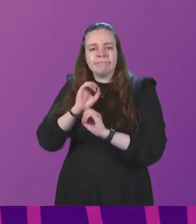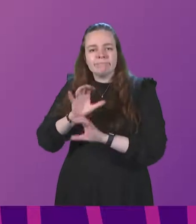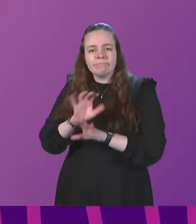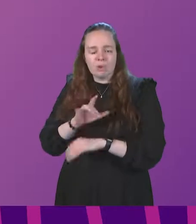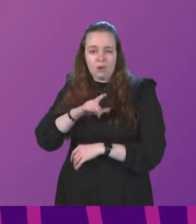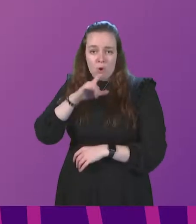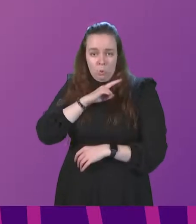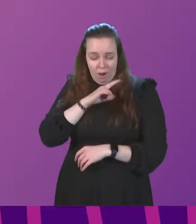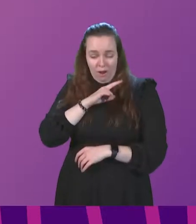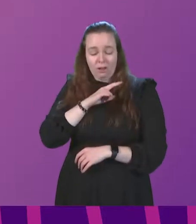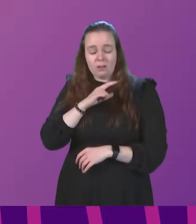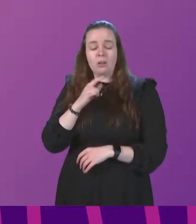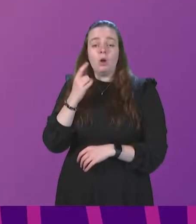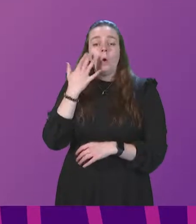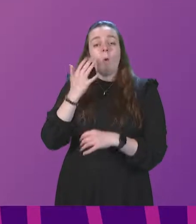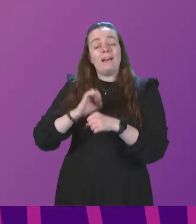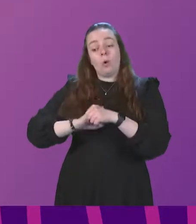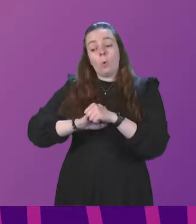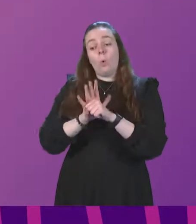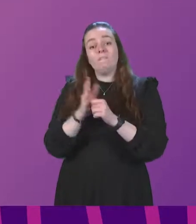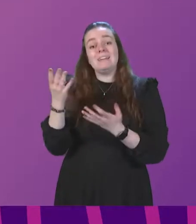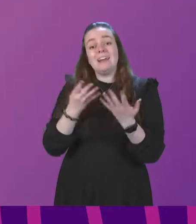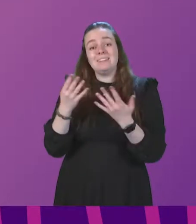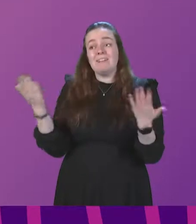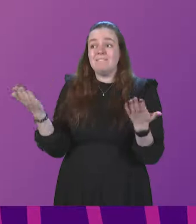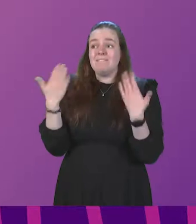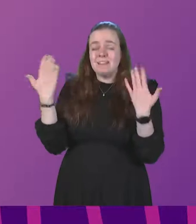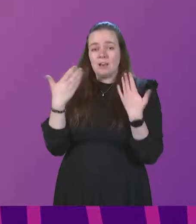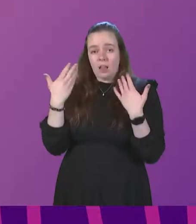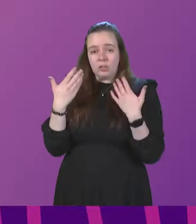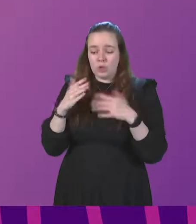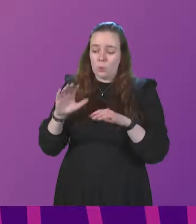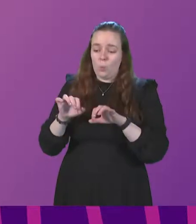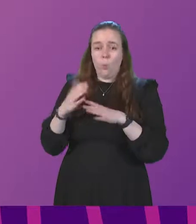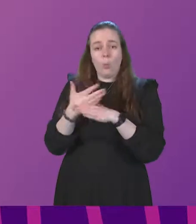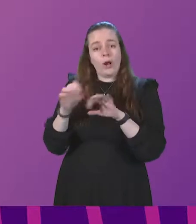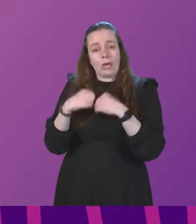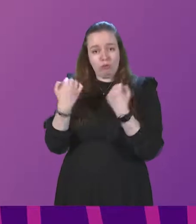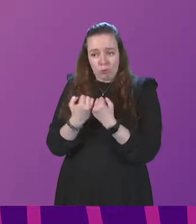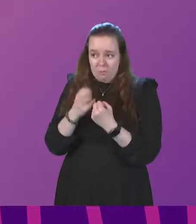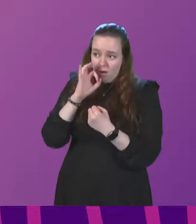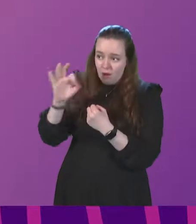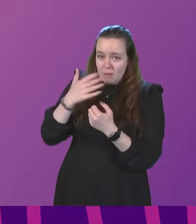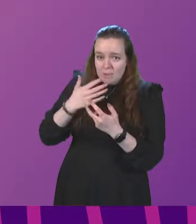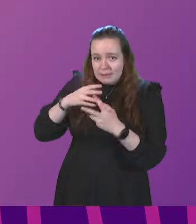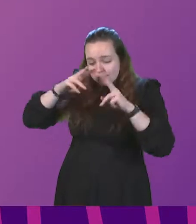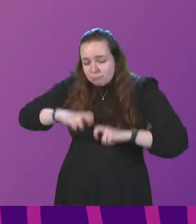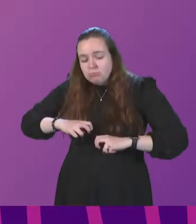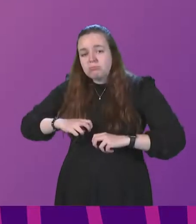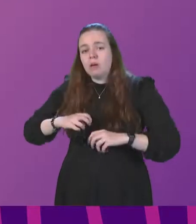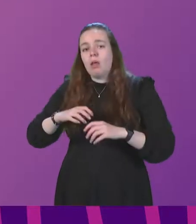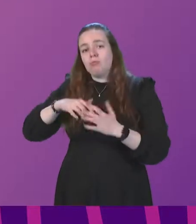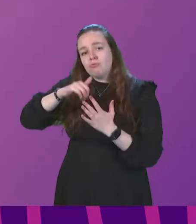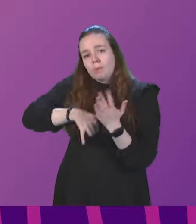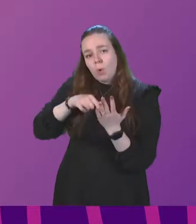when the COVID-19 ventilation short life working group were asked to look at the media reporting following on